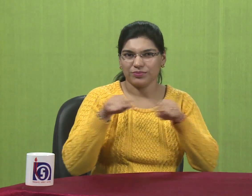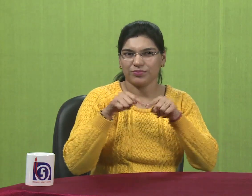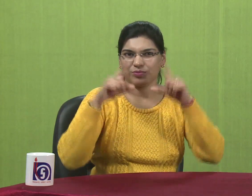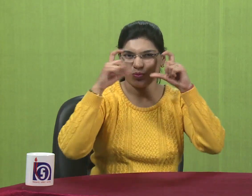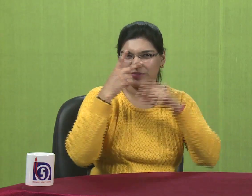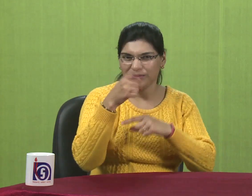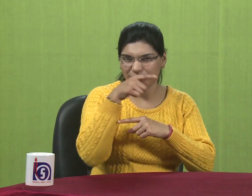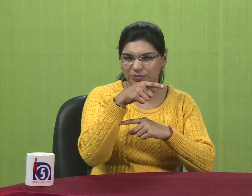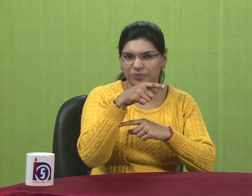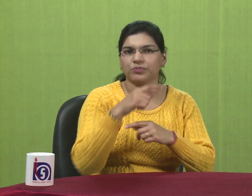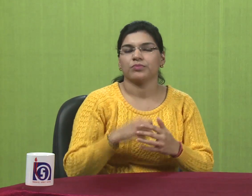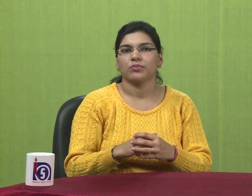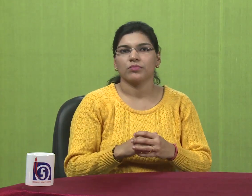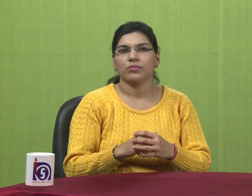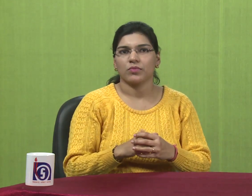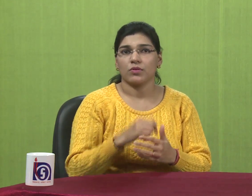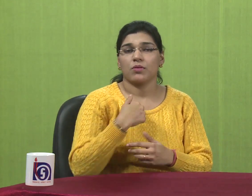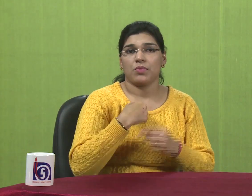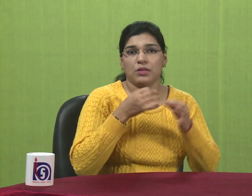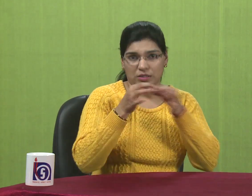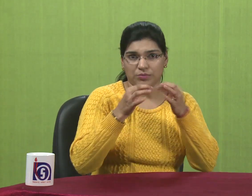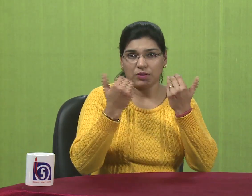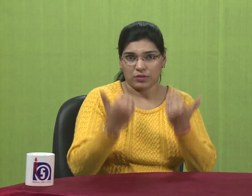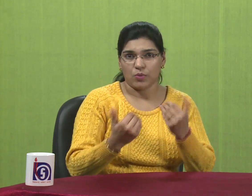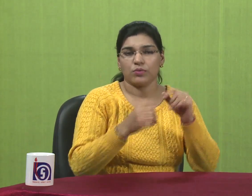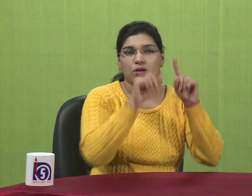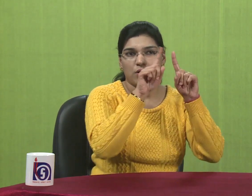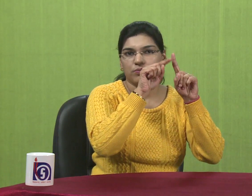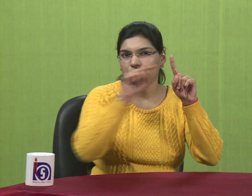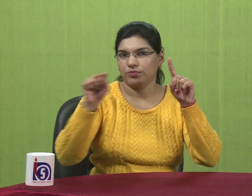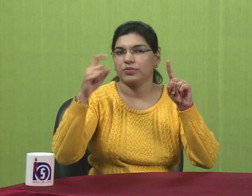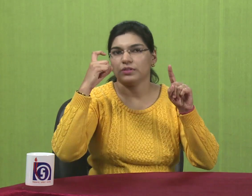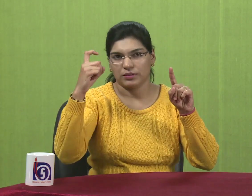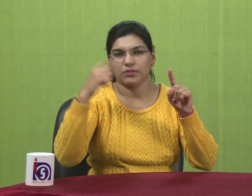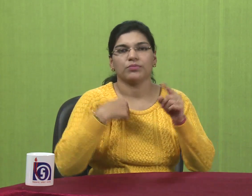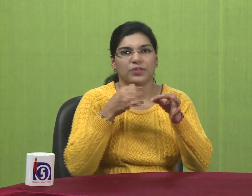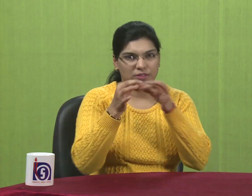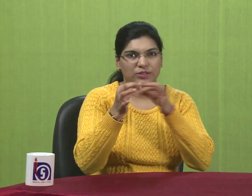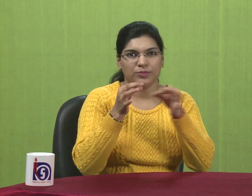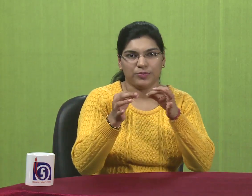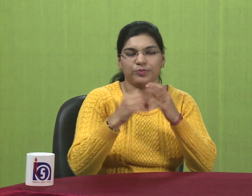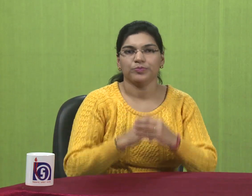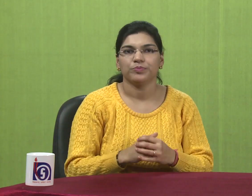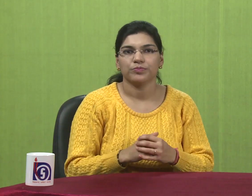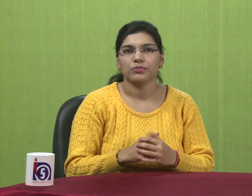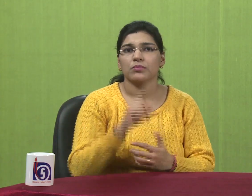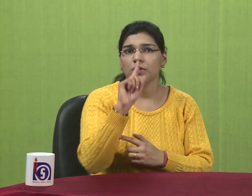So as you see in the picture, in formatting design, these few things are very important, which are